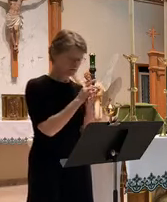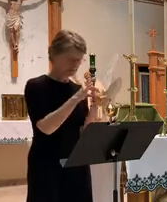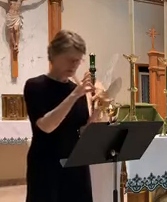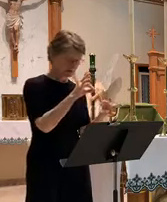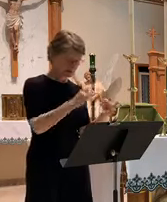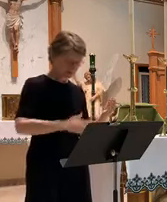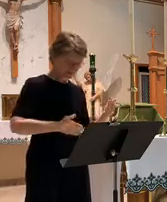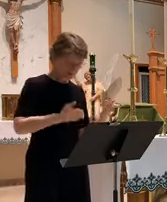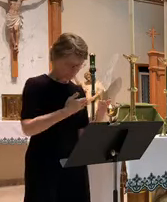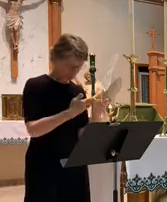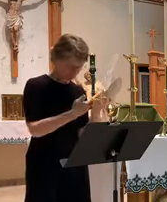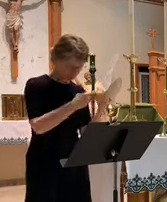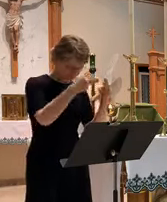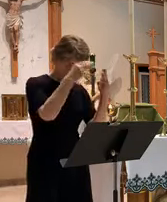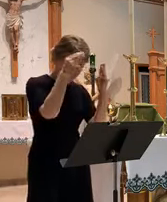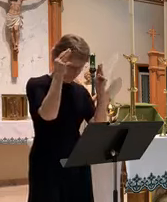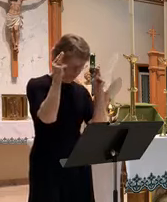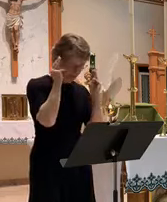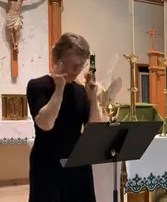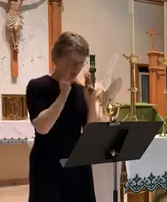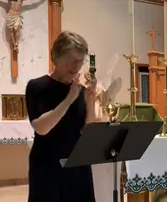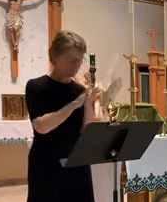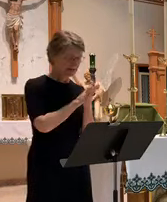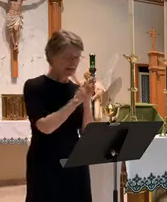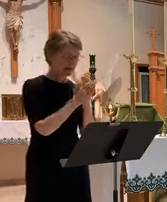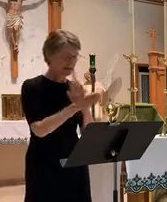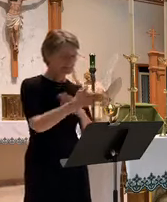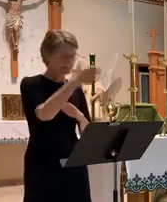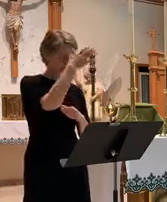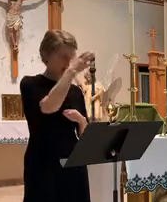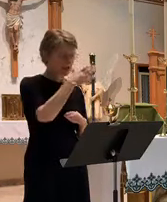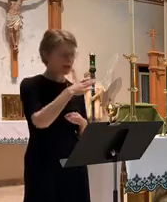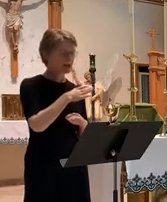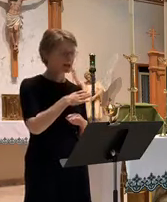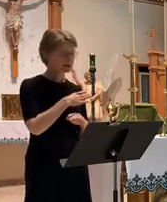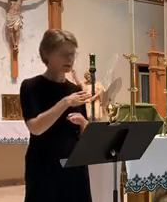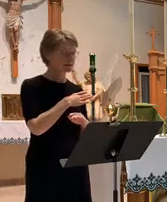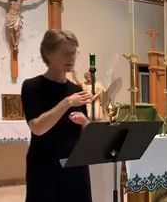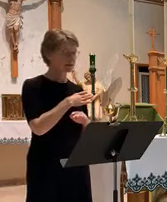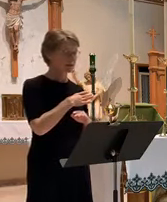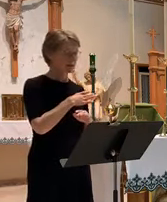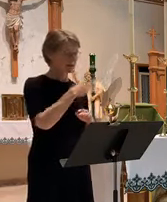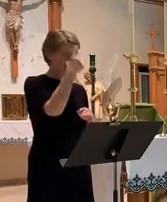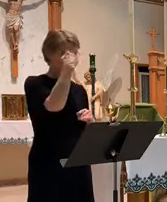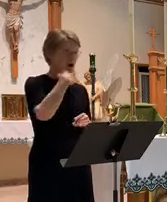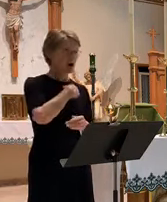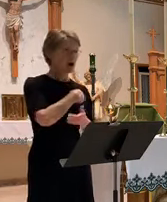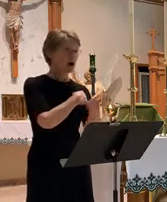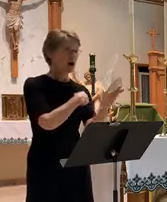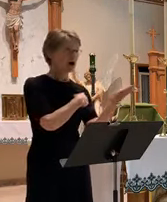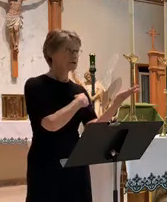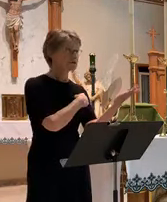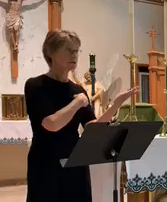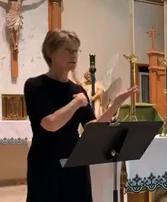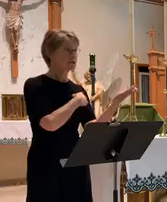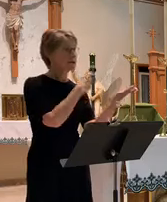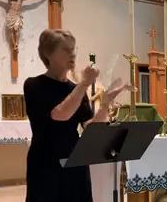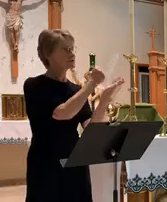was incarnate of the Virgin Mary and became man. For our sake he was crucified under Pontius